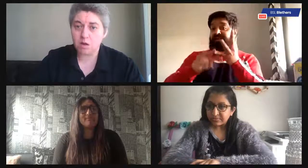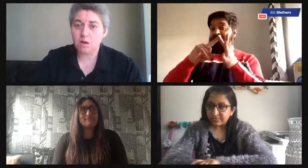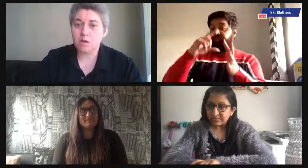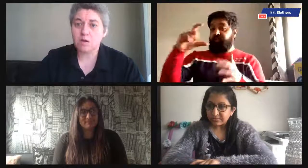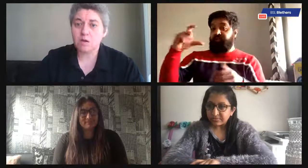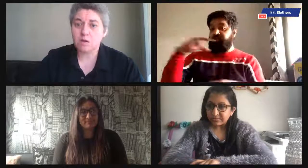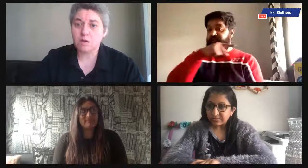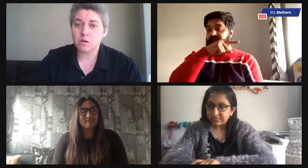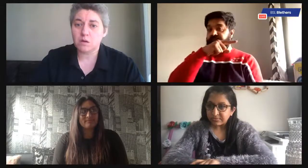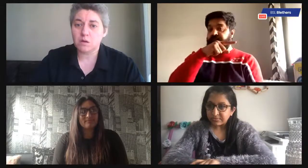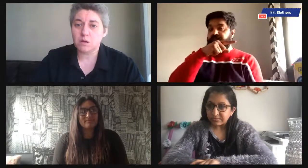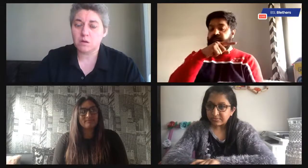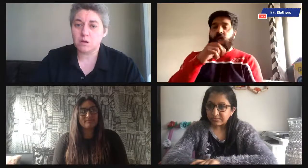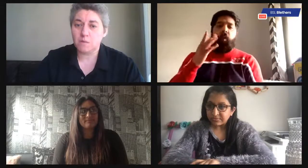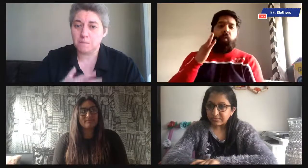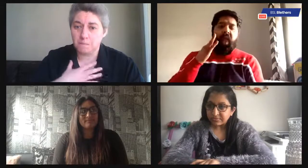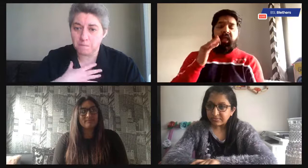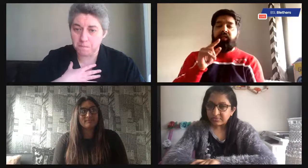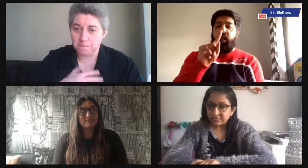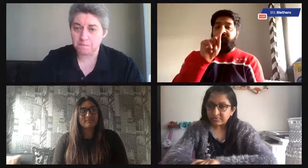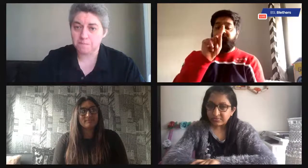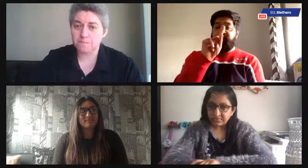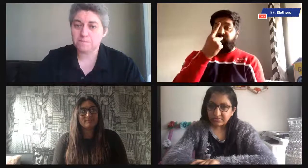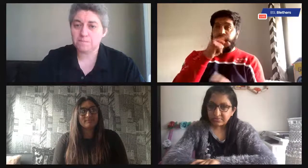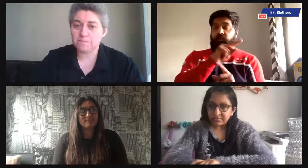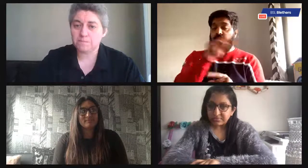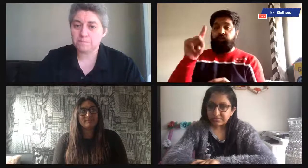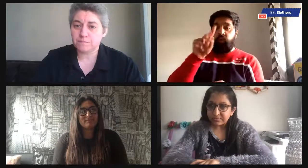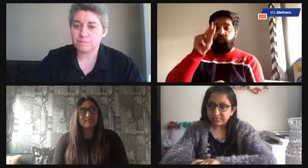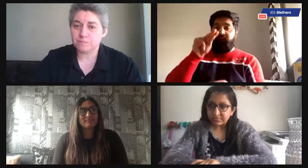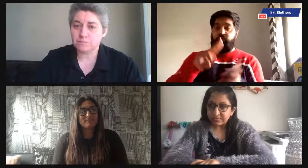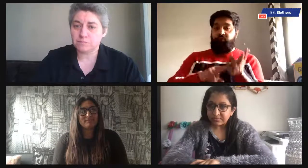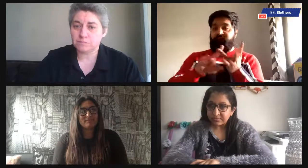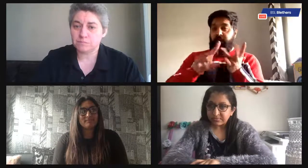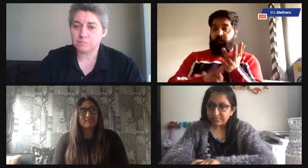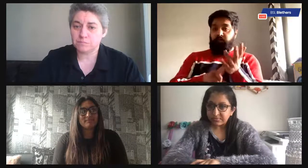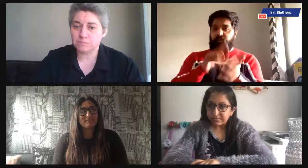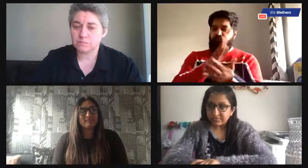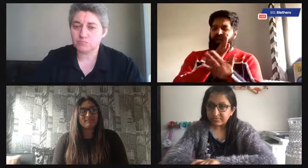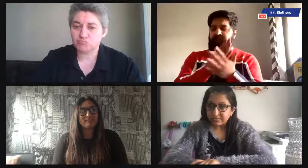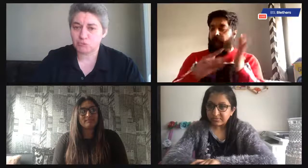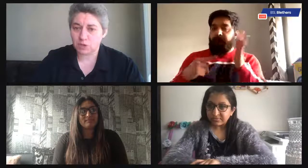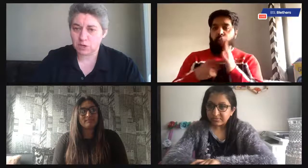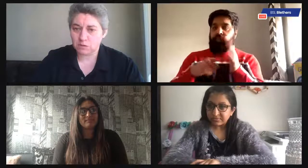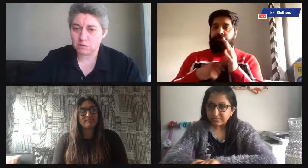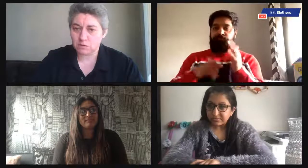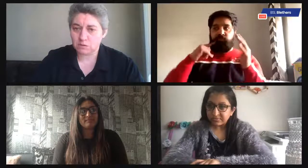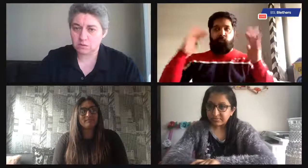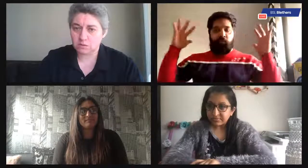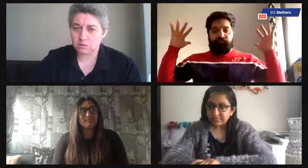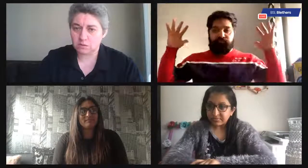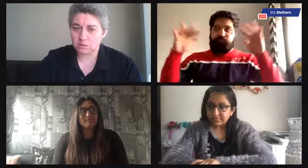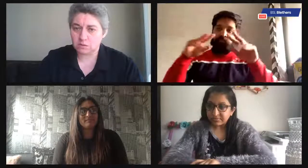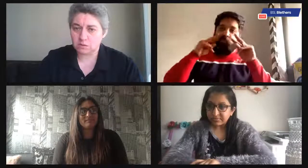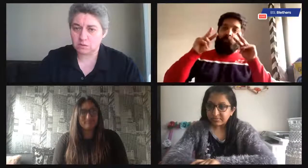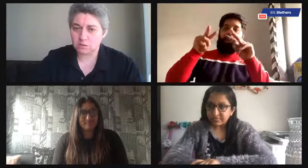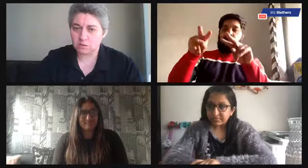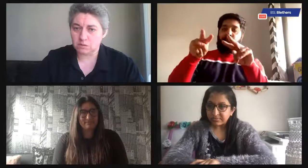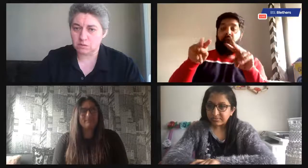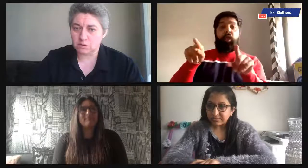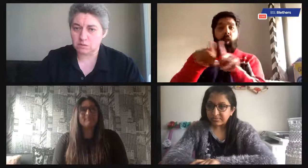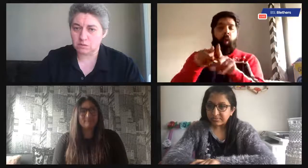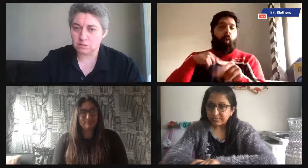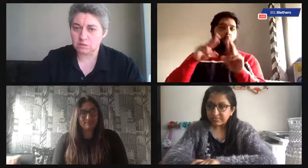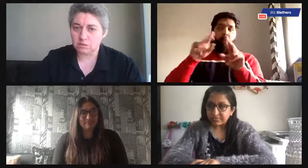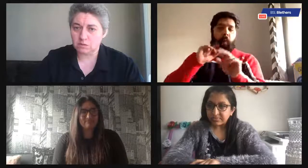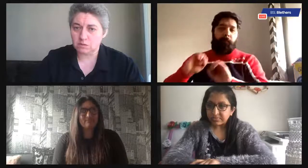conference of all parties, and they're all coming to Glasgow. It's interested parties in climate change, and it starts on the 12th